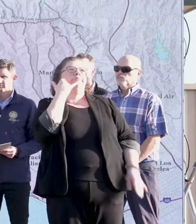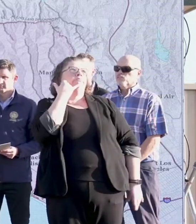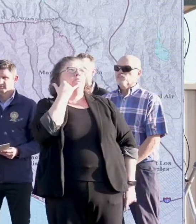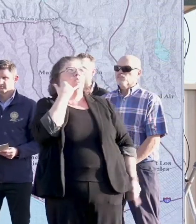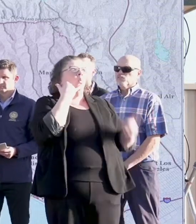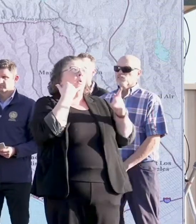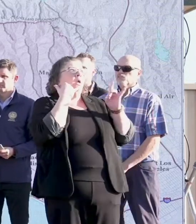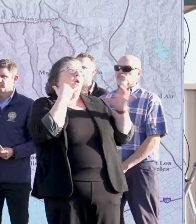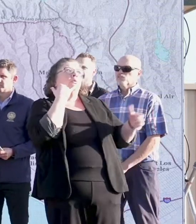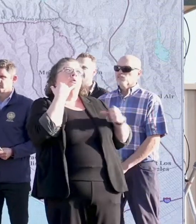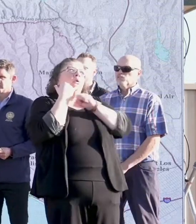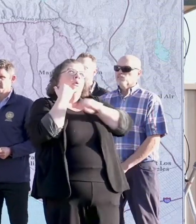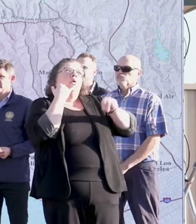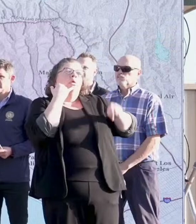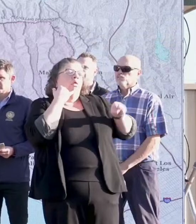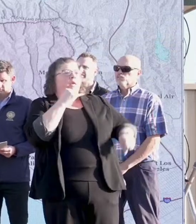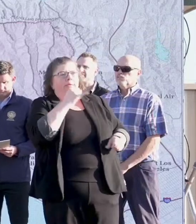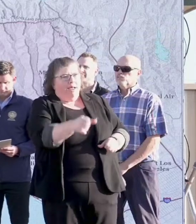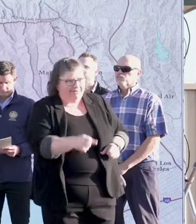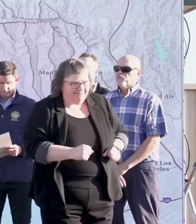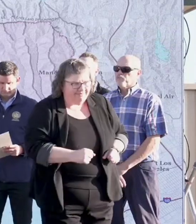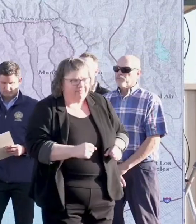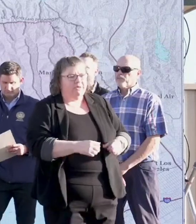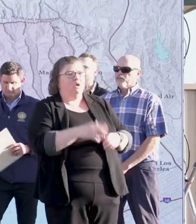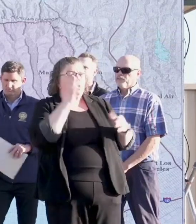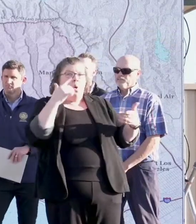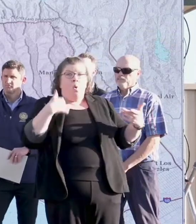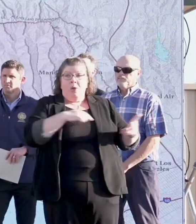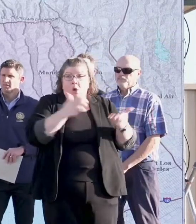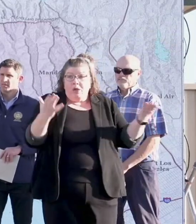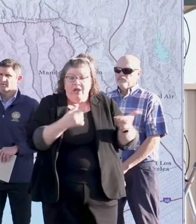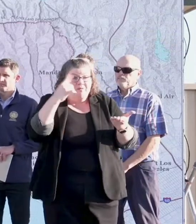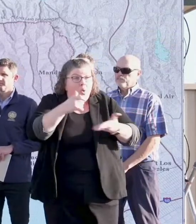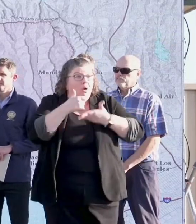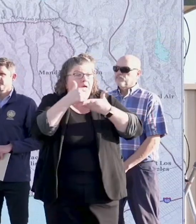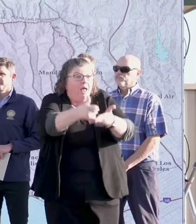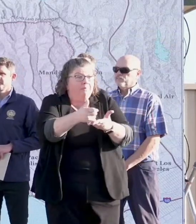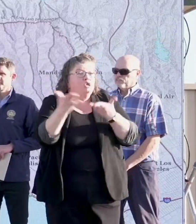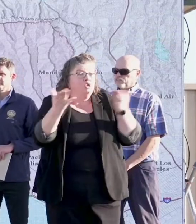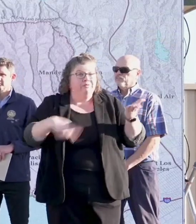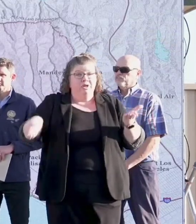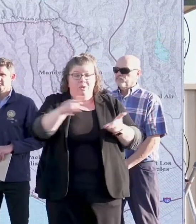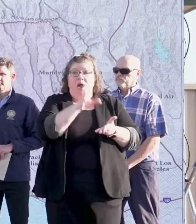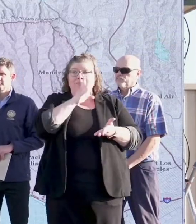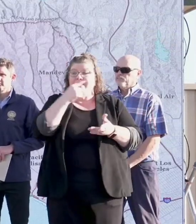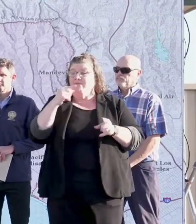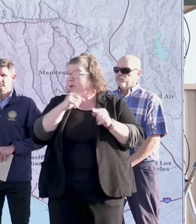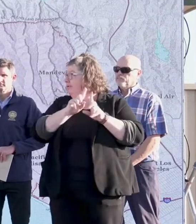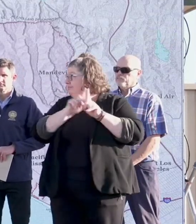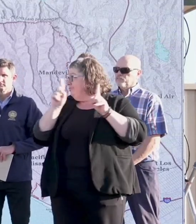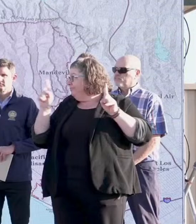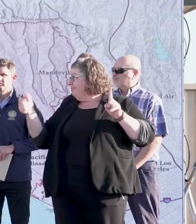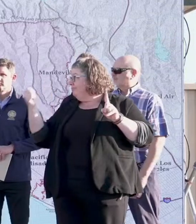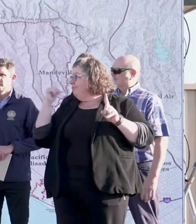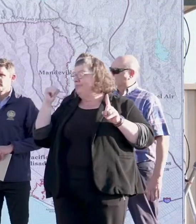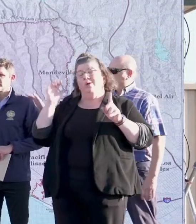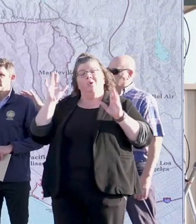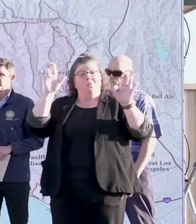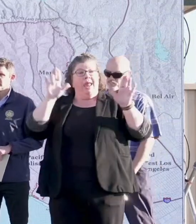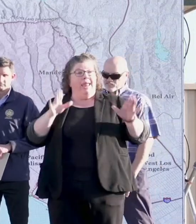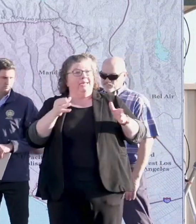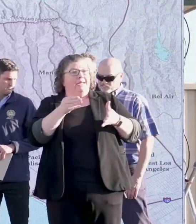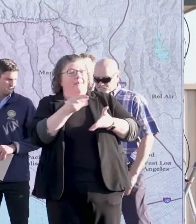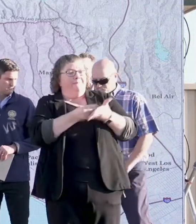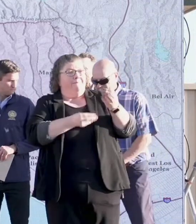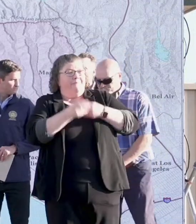number. Please know that all of us are here to serve you. I know I speak for my colleagues. I see our great budget